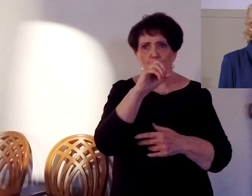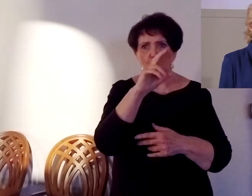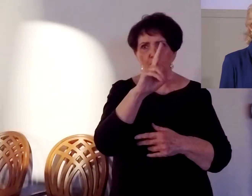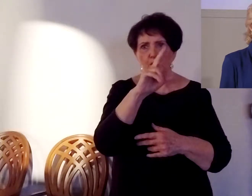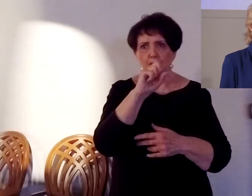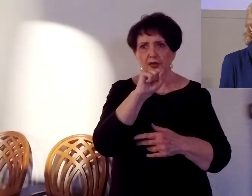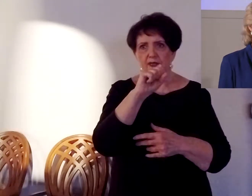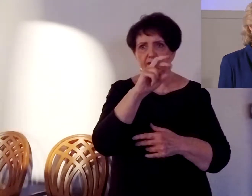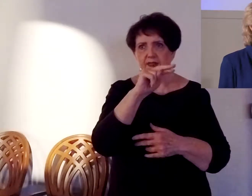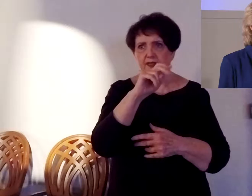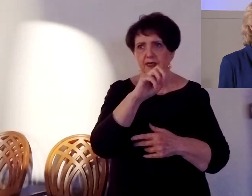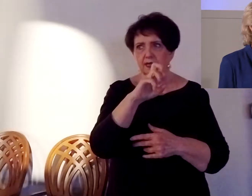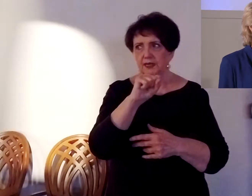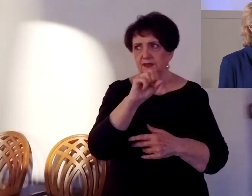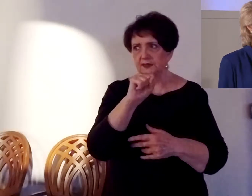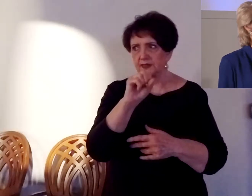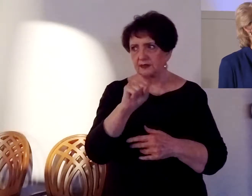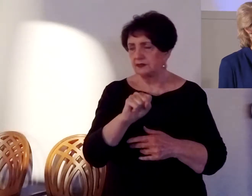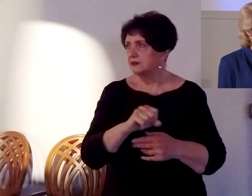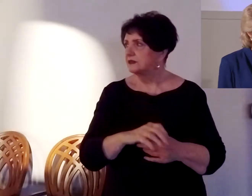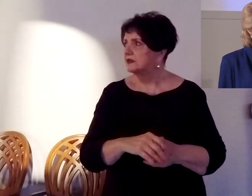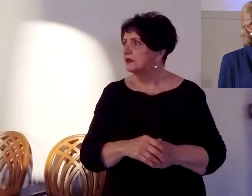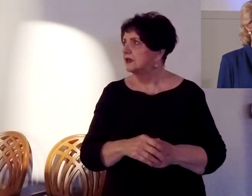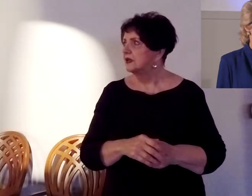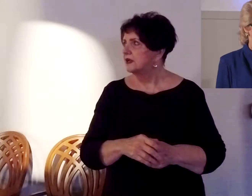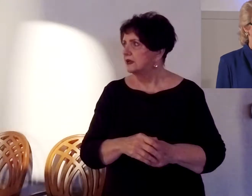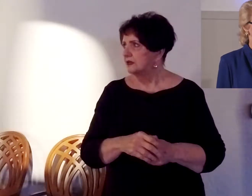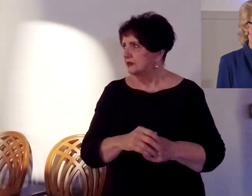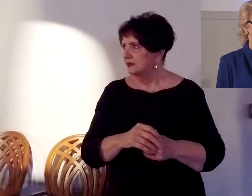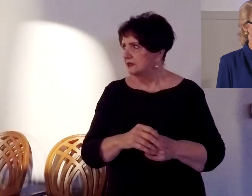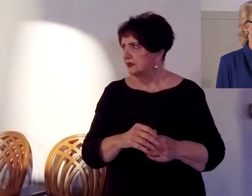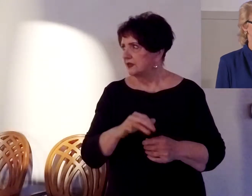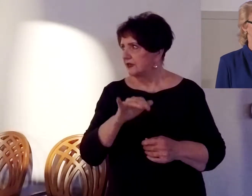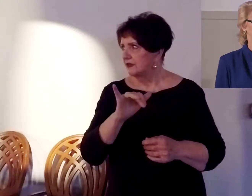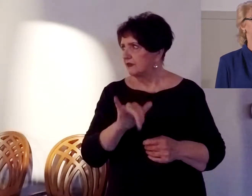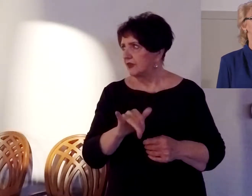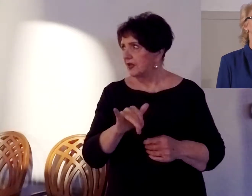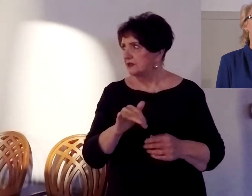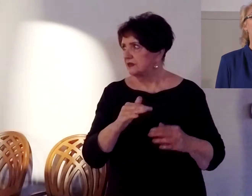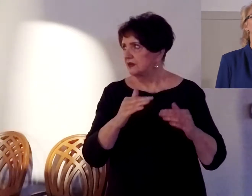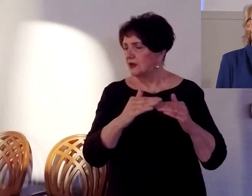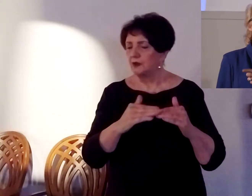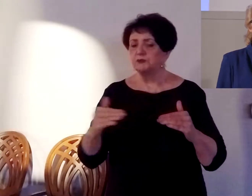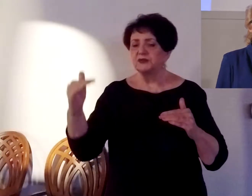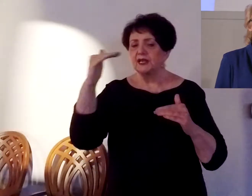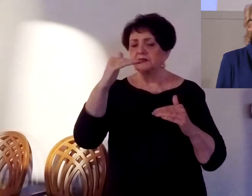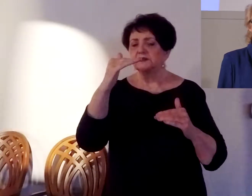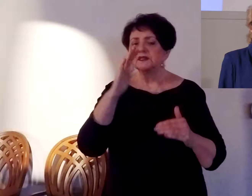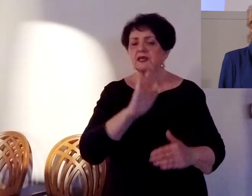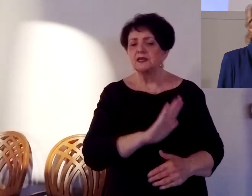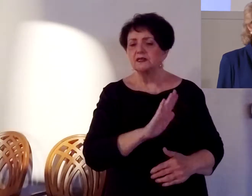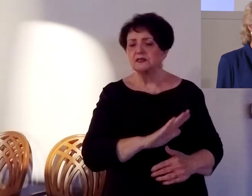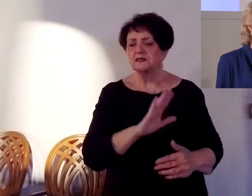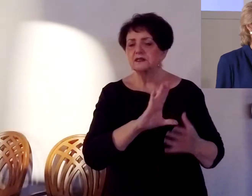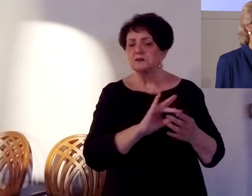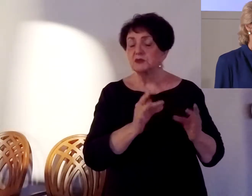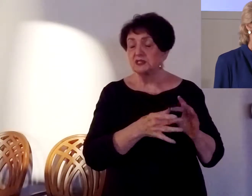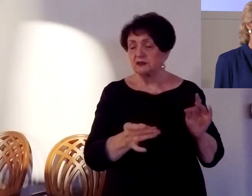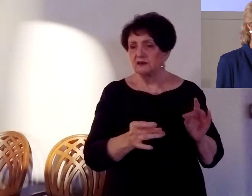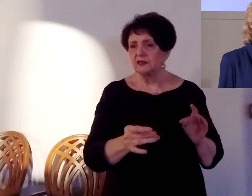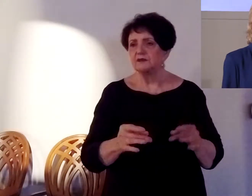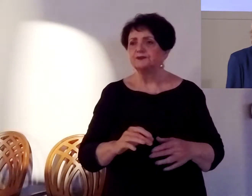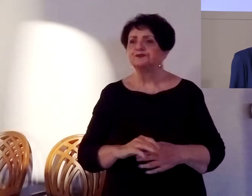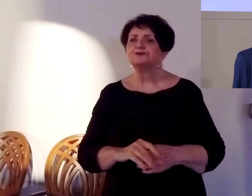it into your own mind into the word consciousness, that would update his material into our current expanded